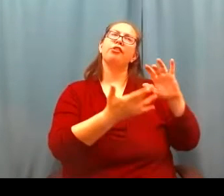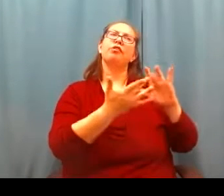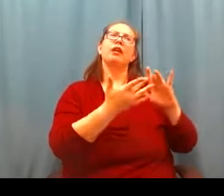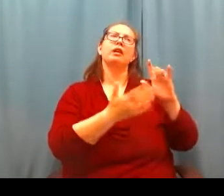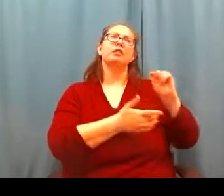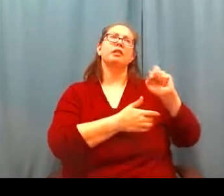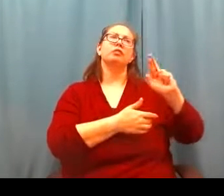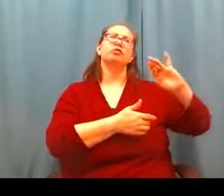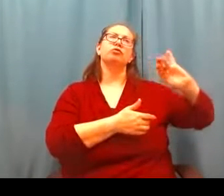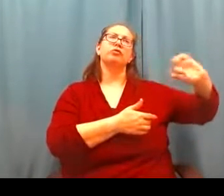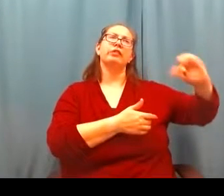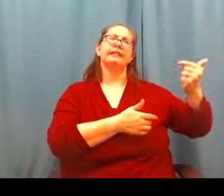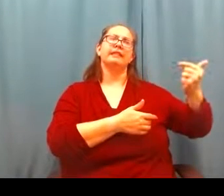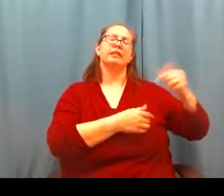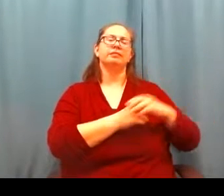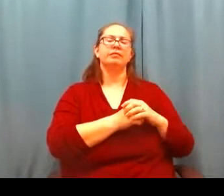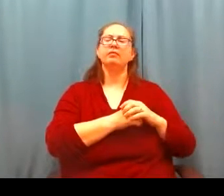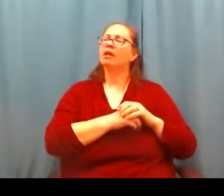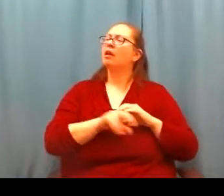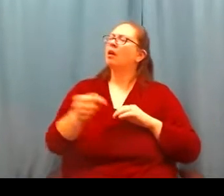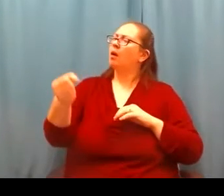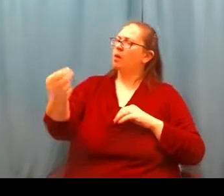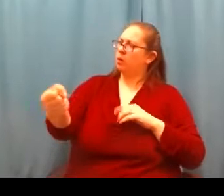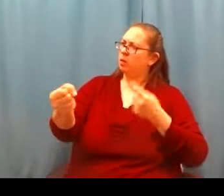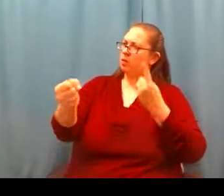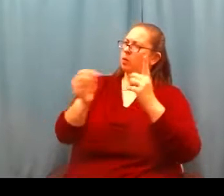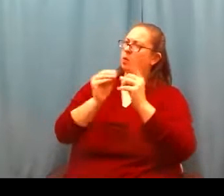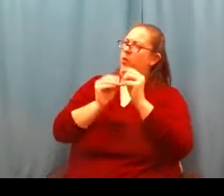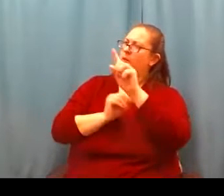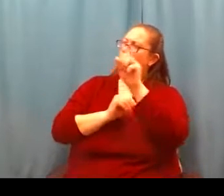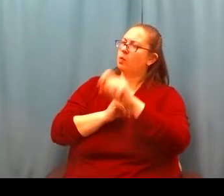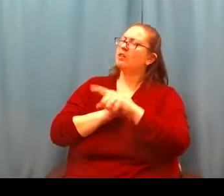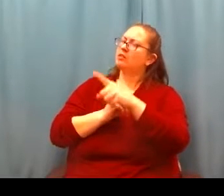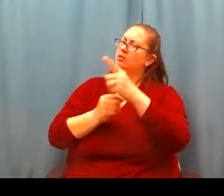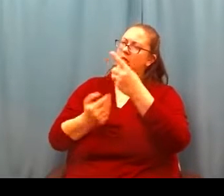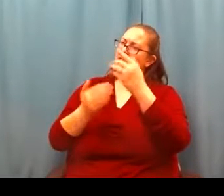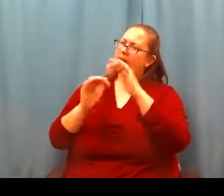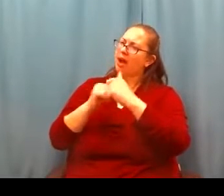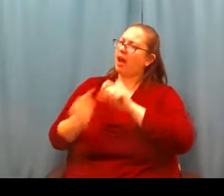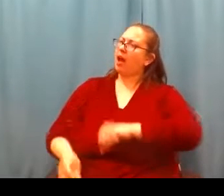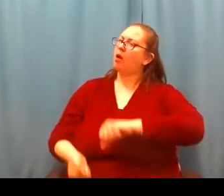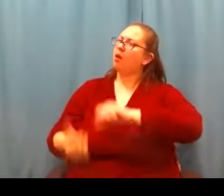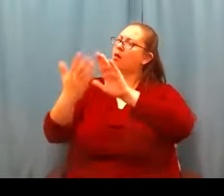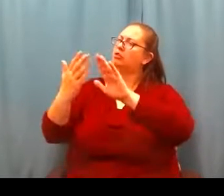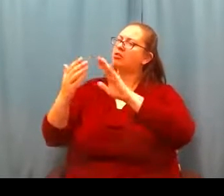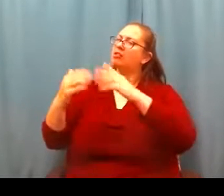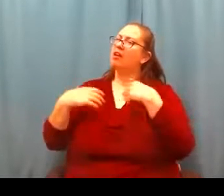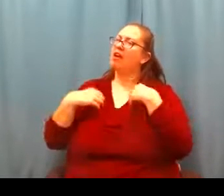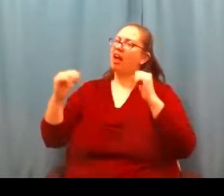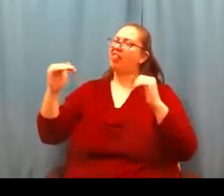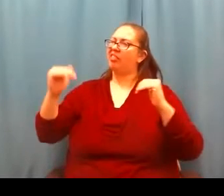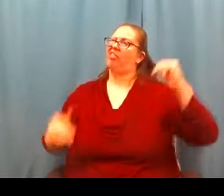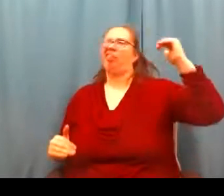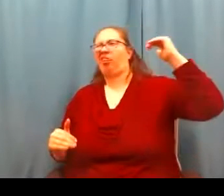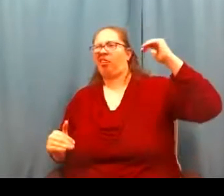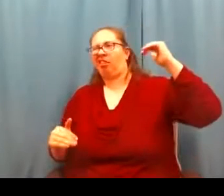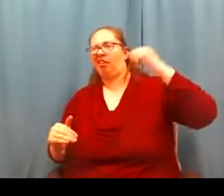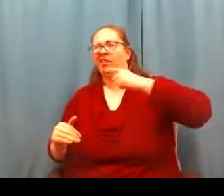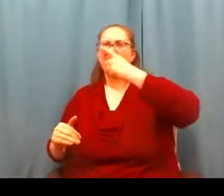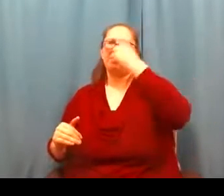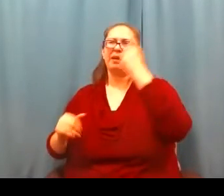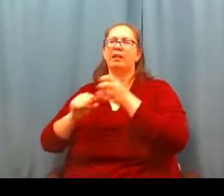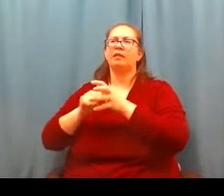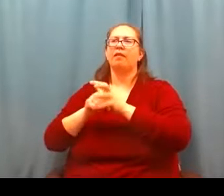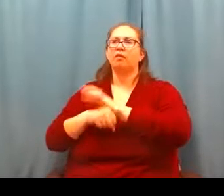the moment. Can you please speak to the plans to address health disparities that have been exacerbated by the COVID pandemic,